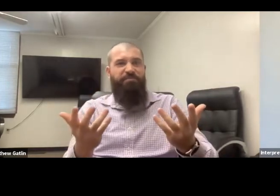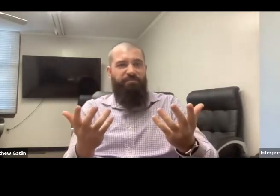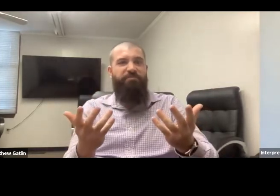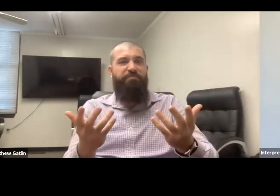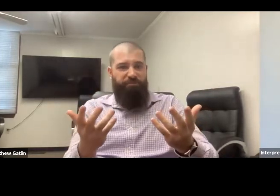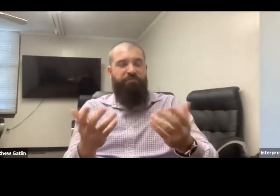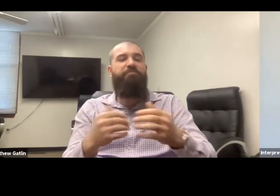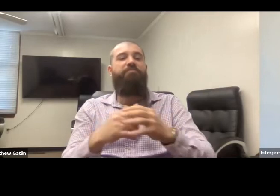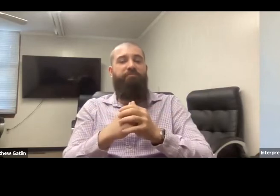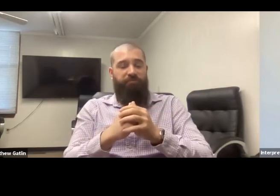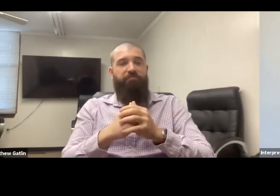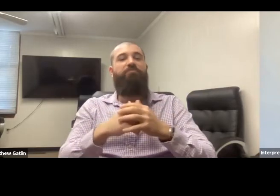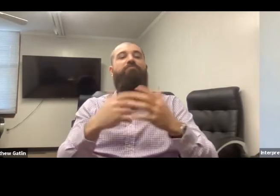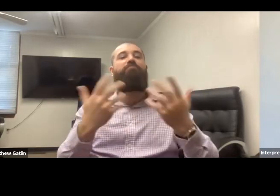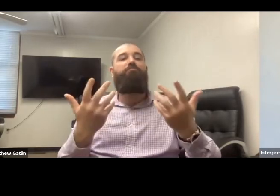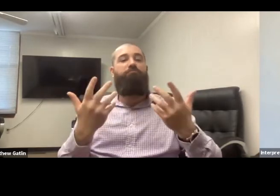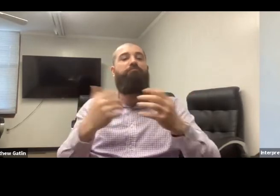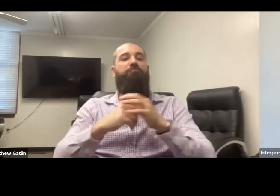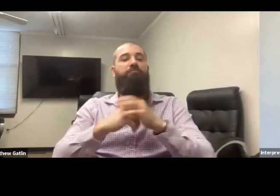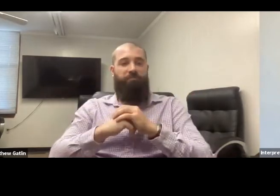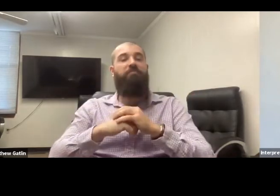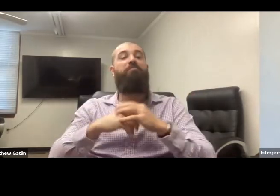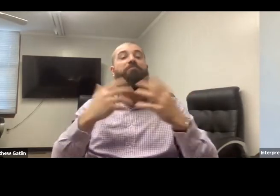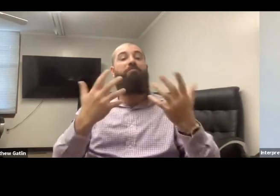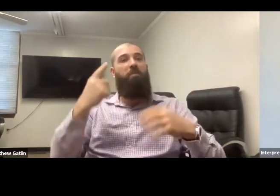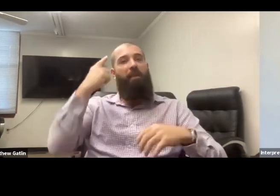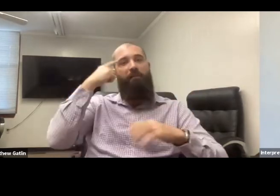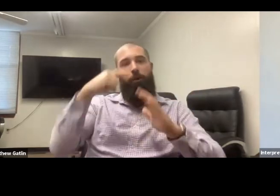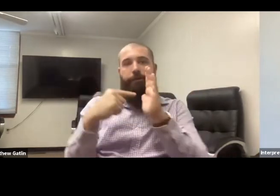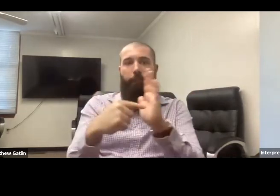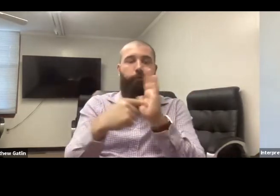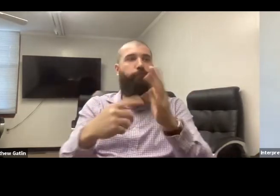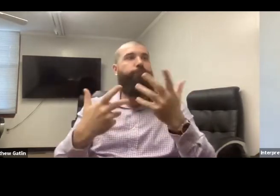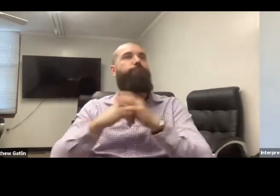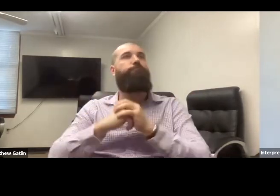We deep knowledge about the deaf culture and how things go there.